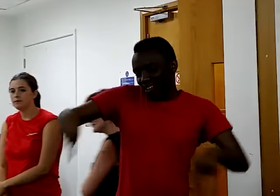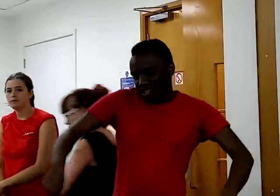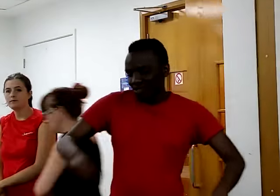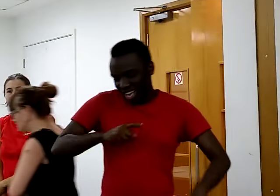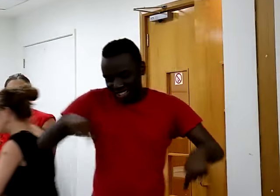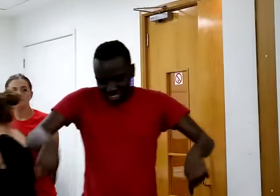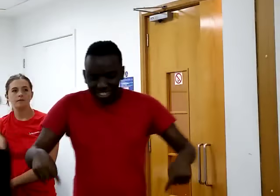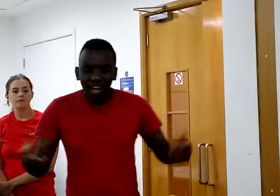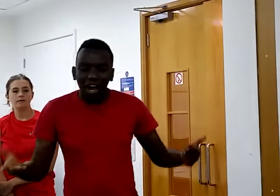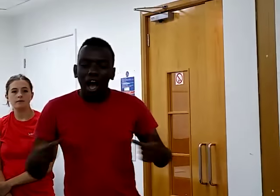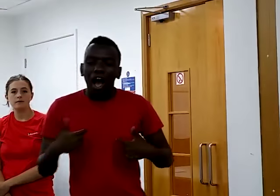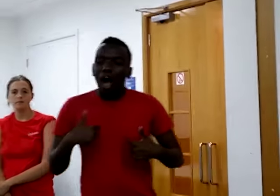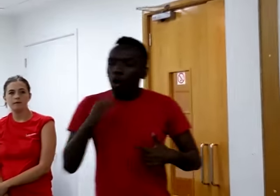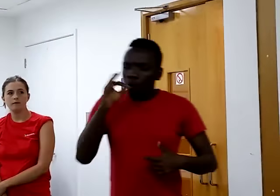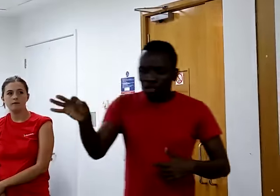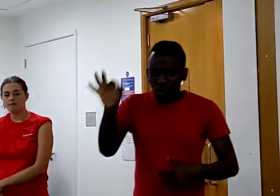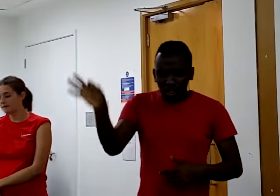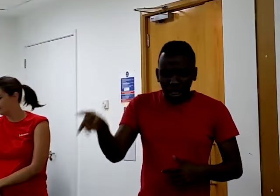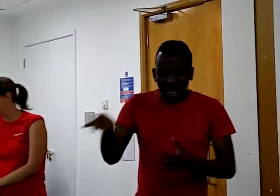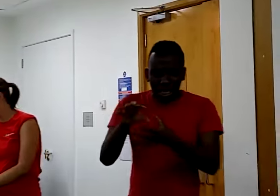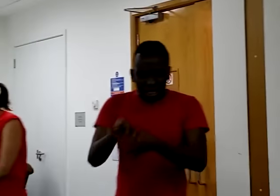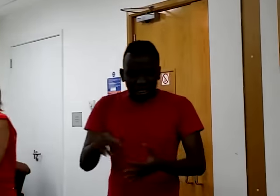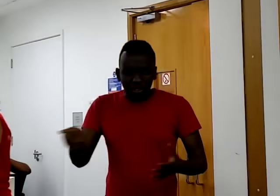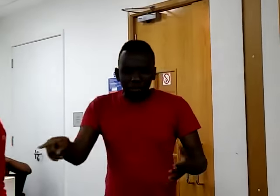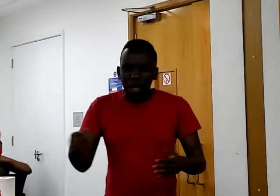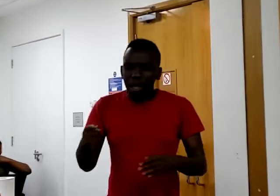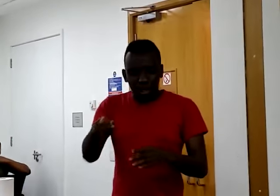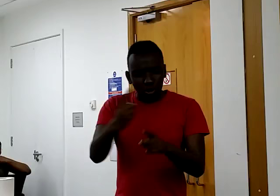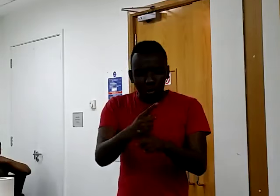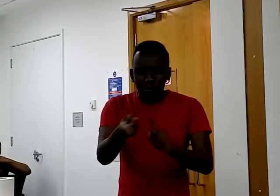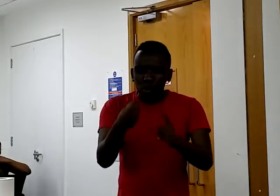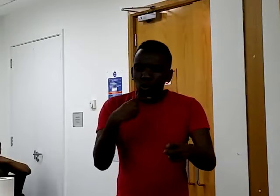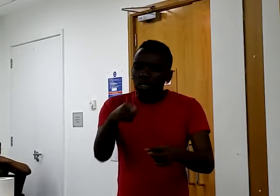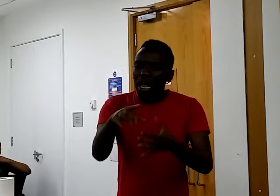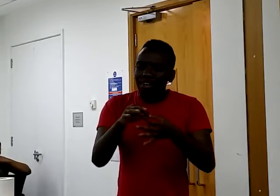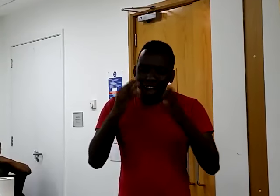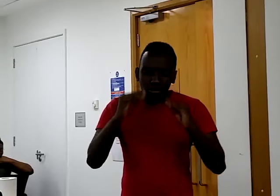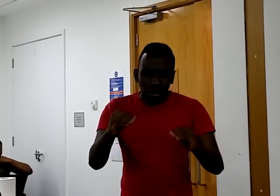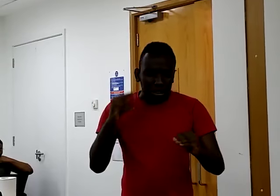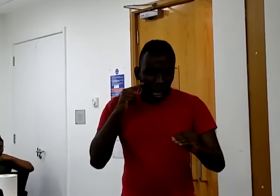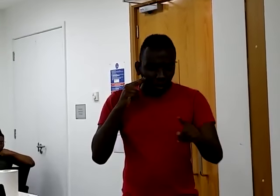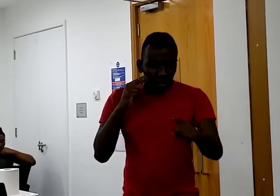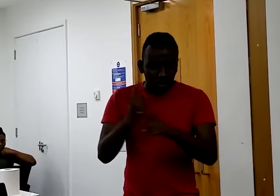Hello, there's deaf people at the front and deaf people at the back, but I'll come to the front so everyone can see me.